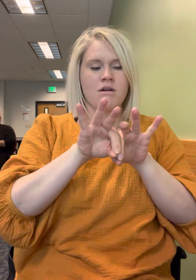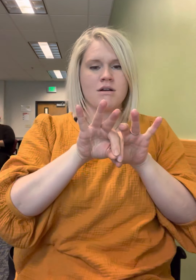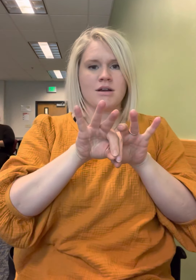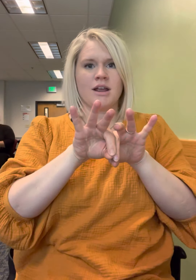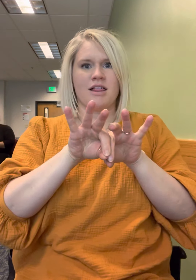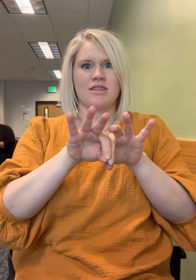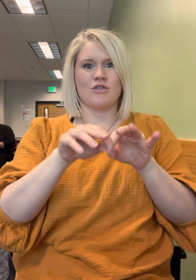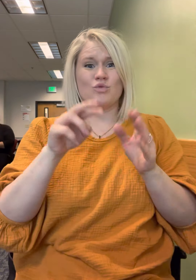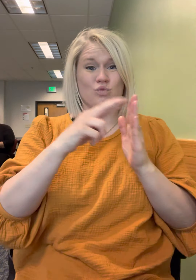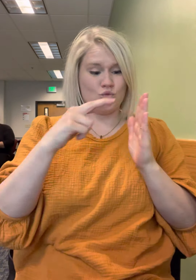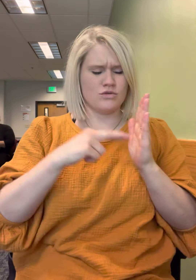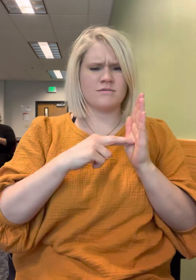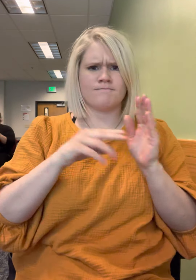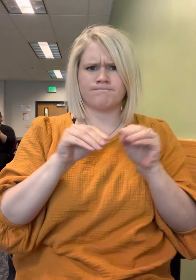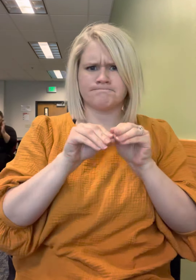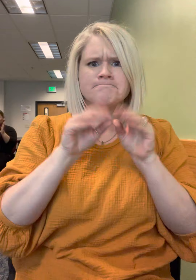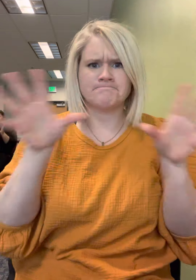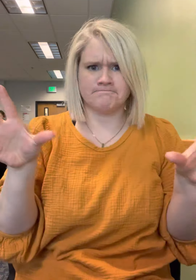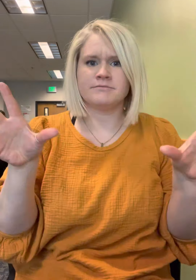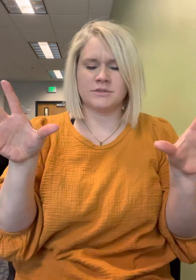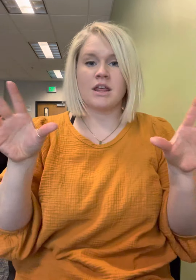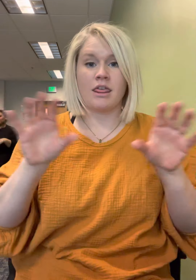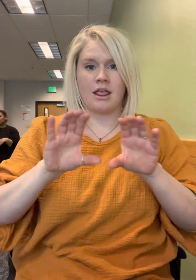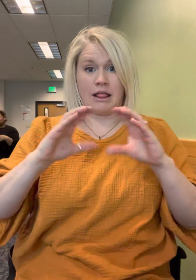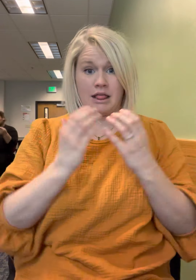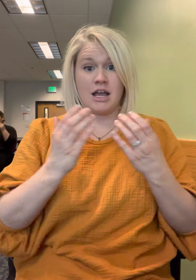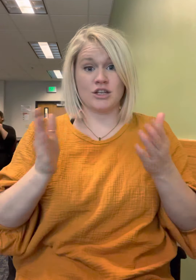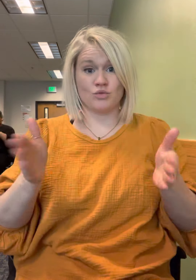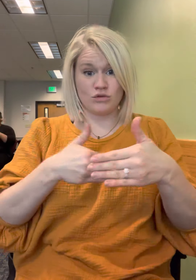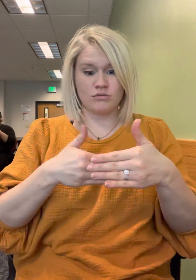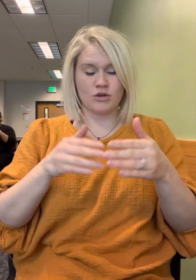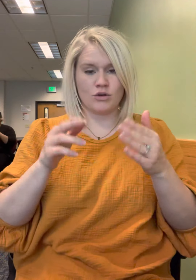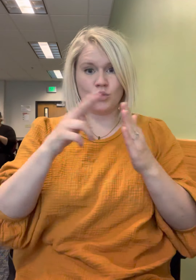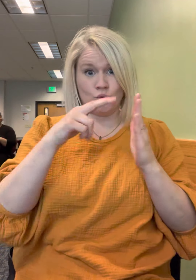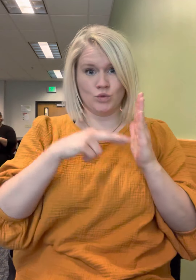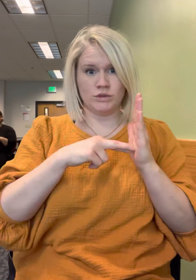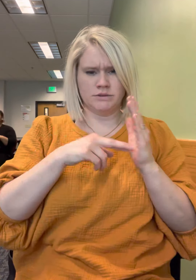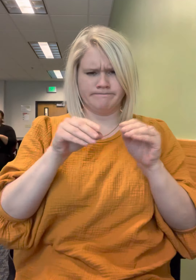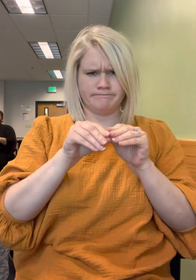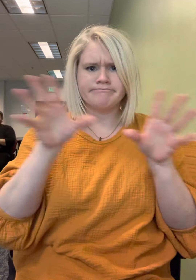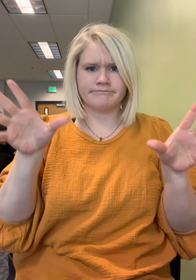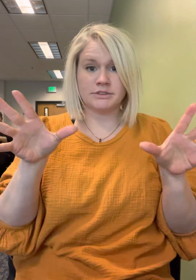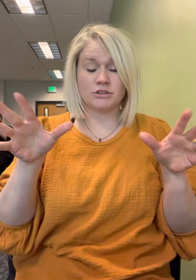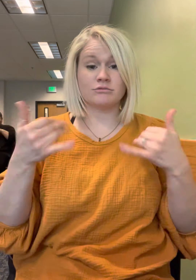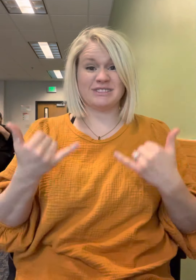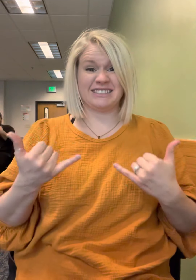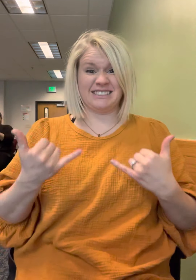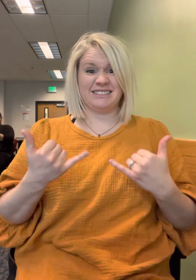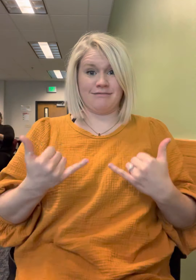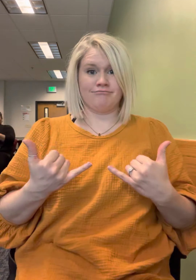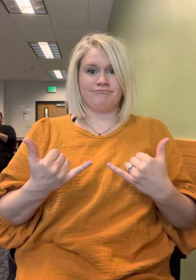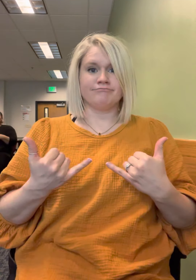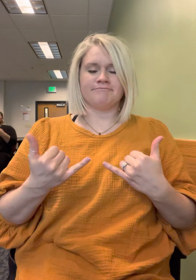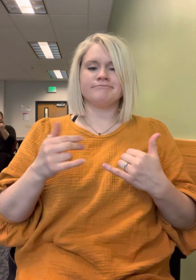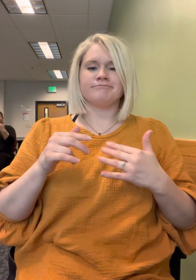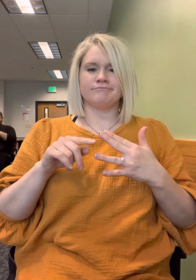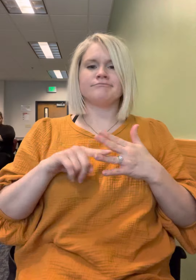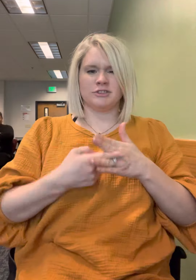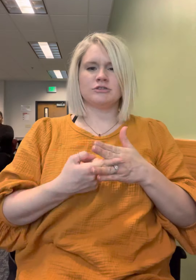for our class. So let's spend a little bit of time doing that today, okay? I'd like to suggest